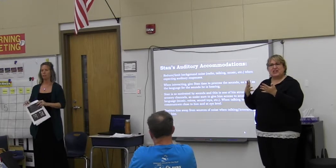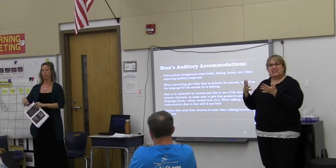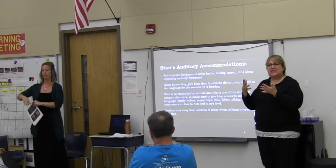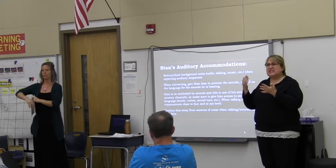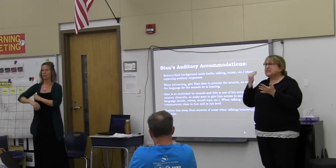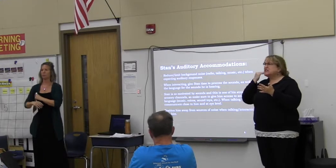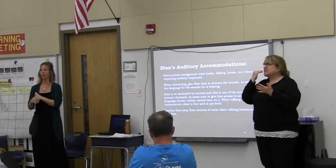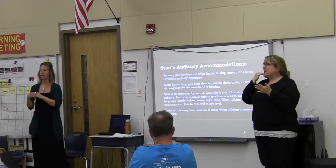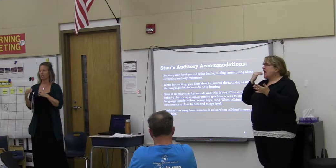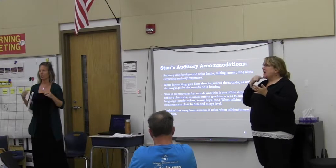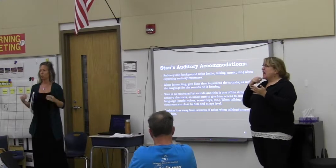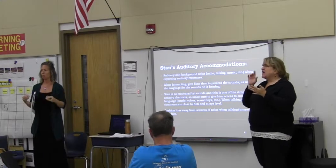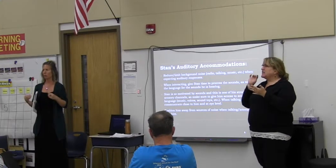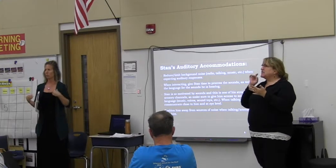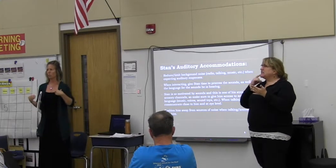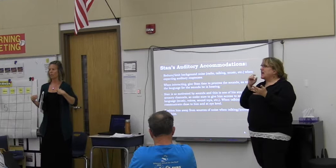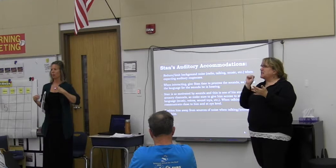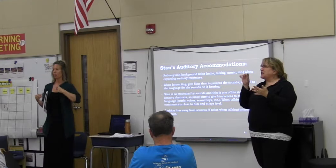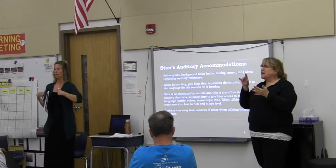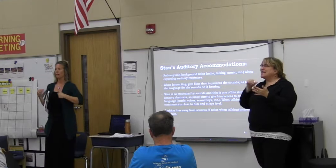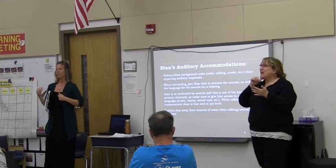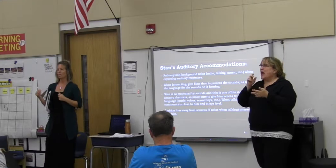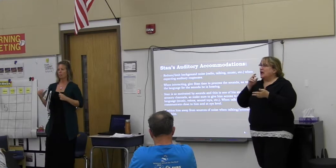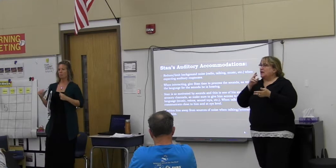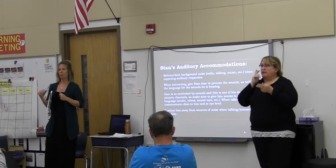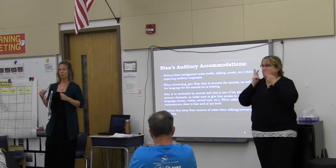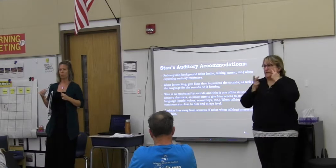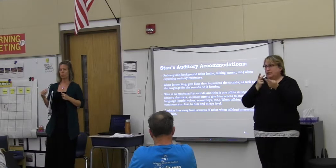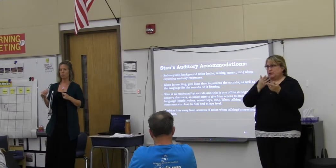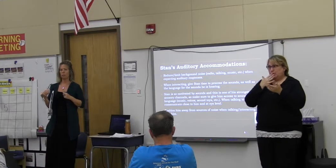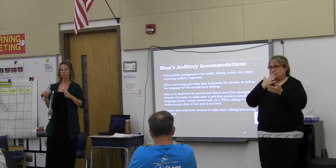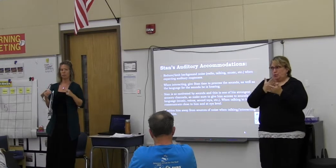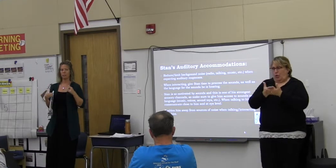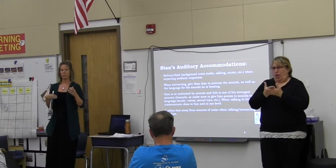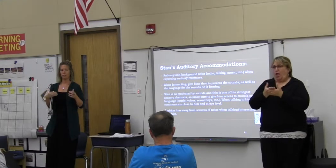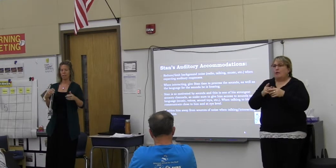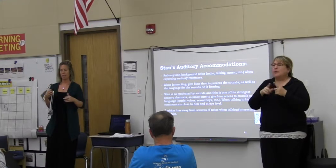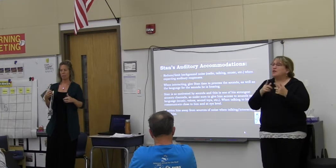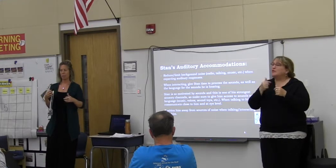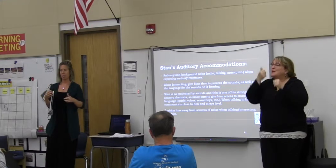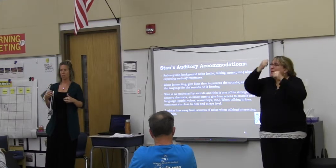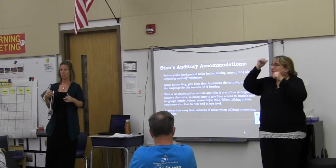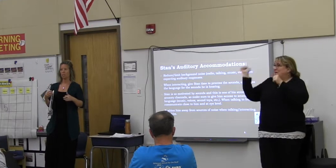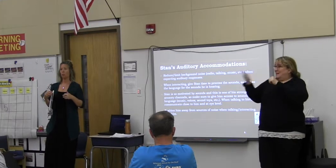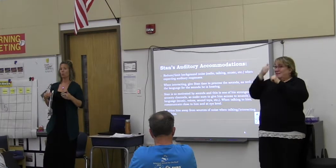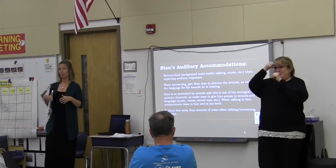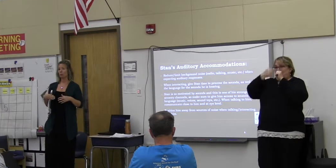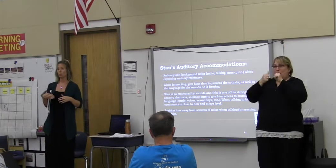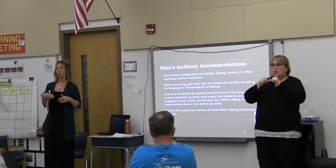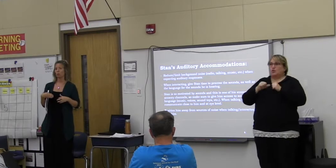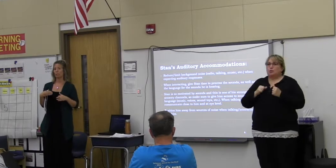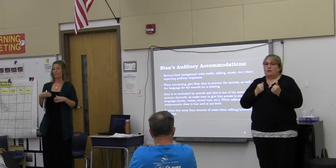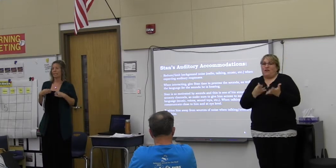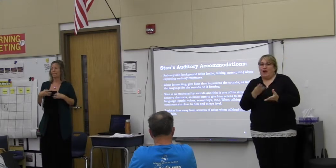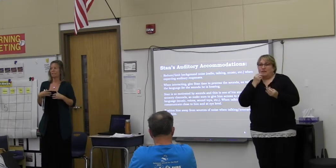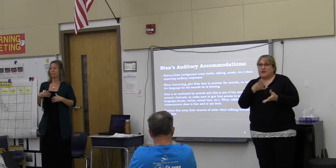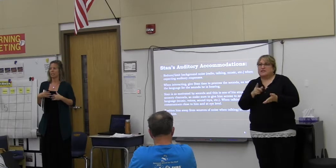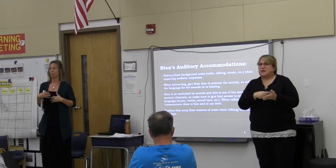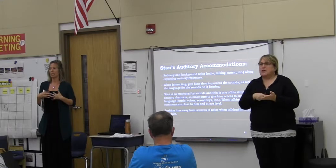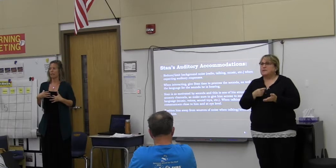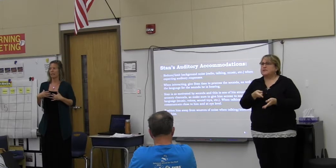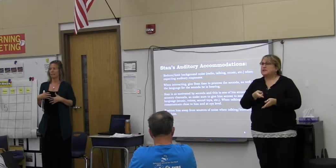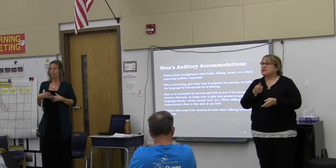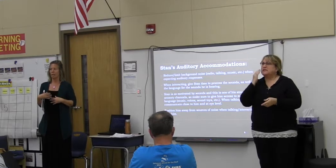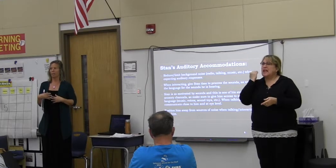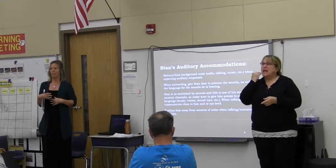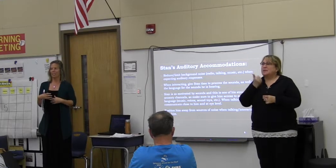Stan is one, like I said, because he doesn't use his vision that well, just to be mindful of kind of giving him that information. So sometimes you'll notice that he gets a little